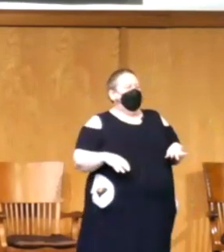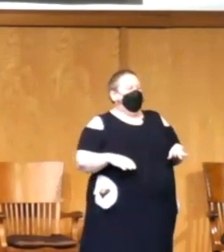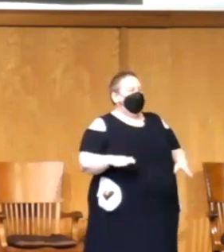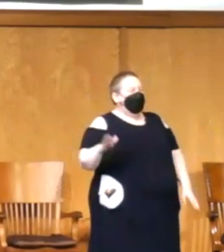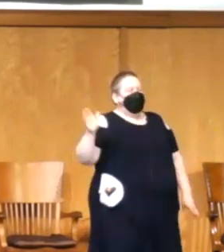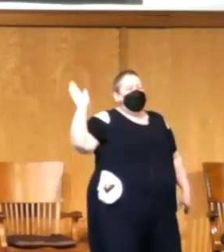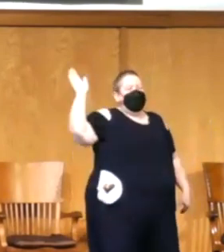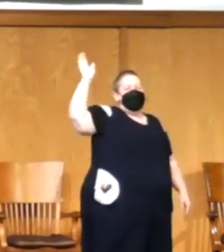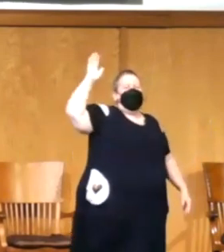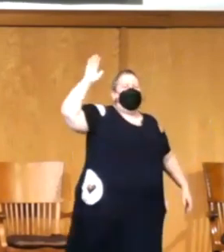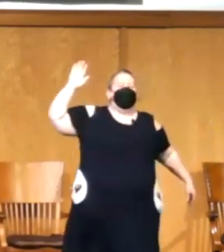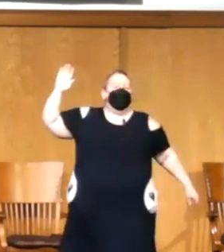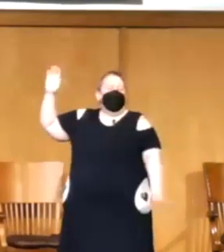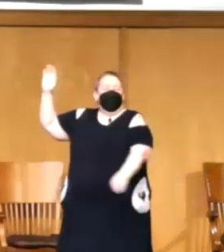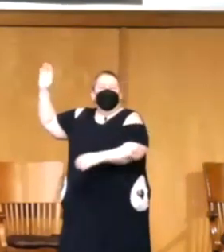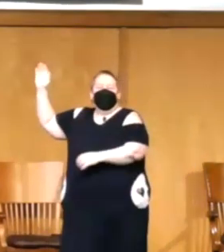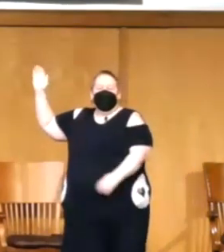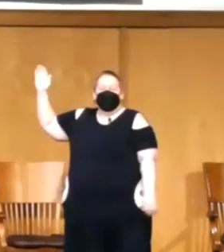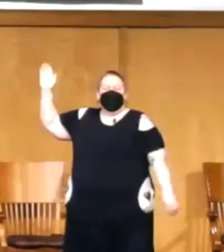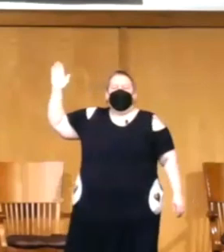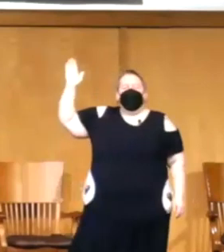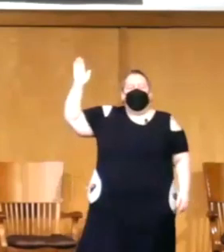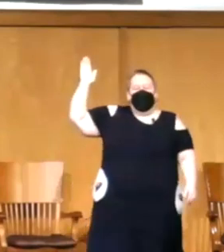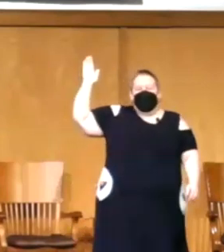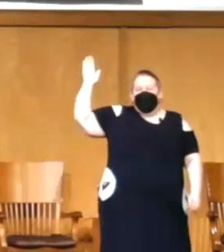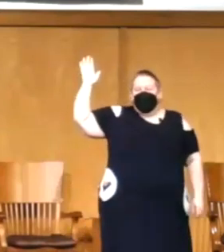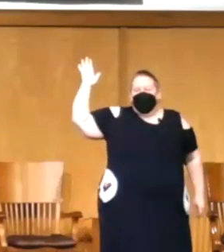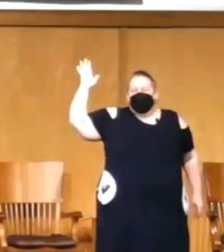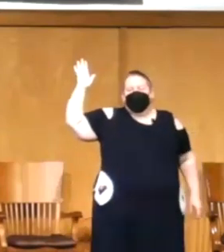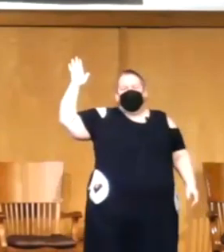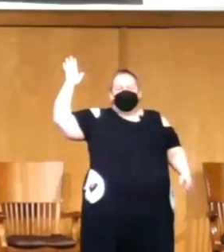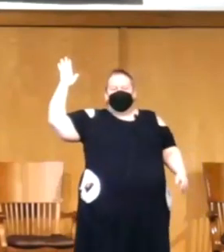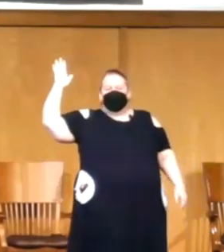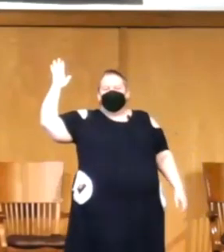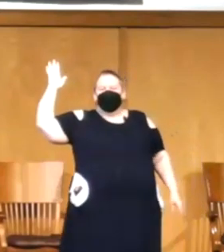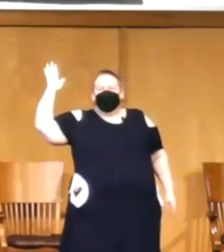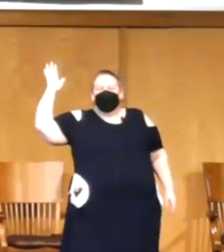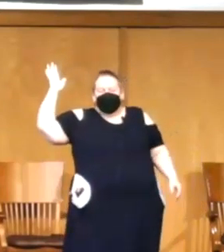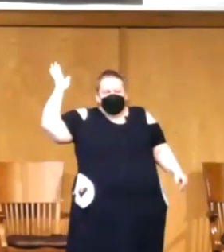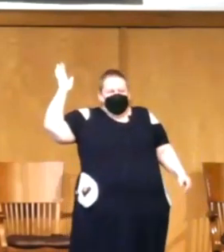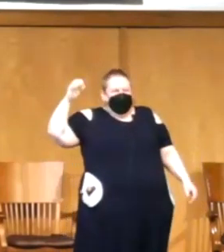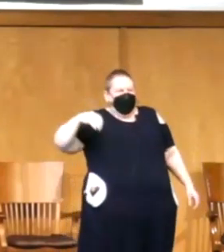up if you've never been outside and thought it is a bit cold, I'd rather go inside.